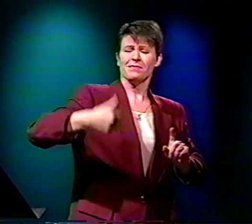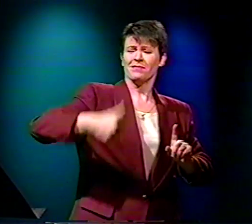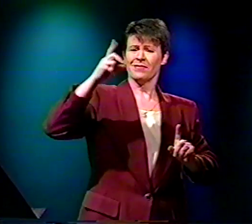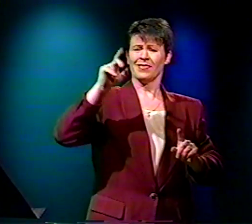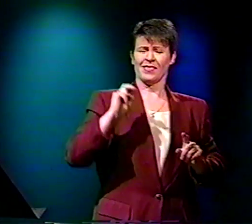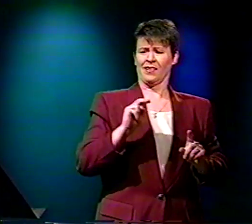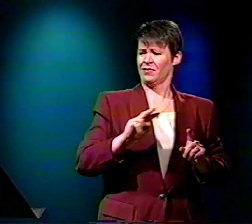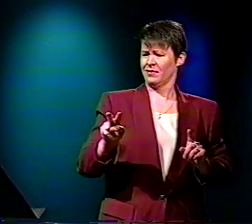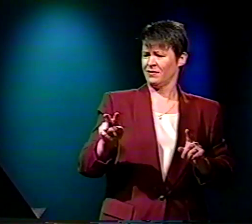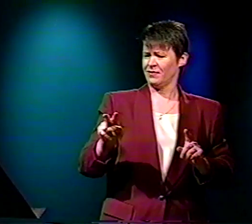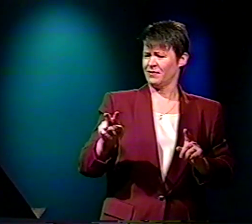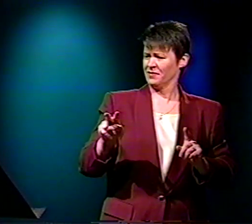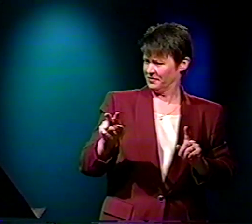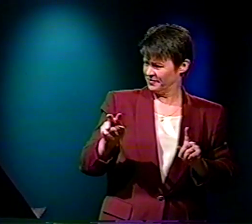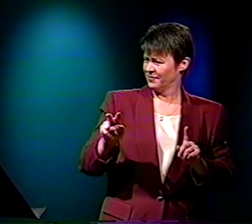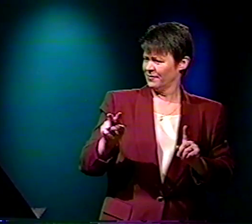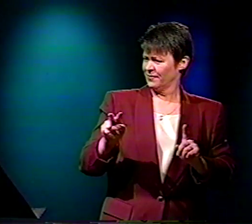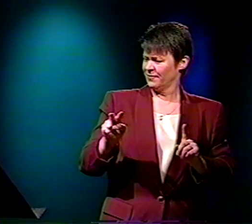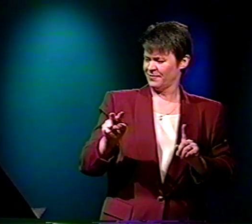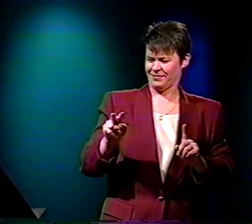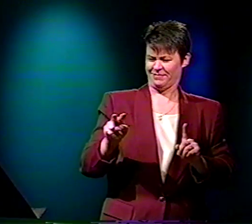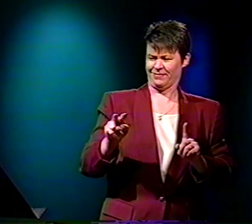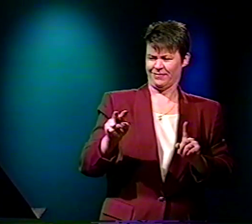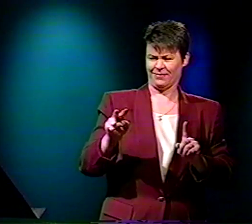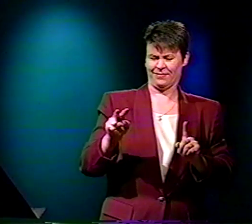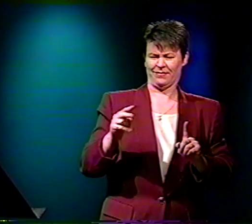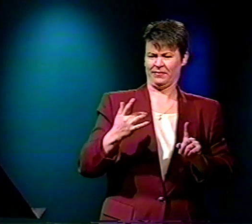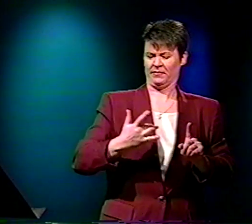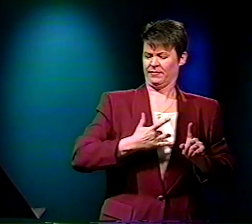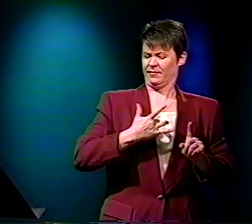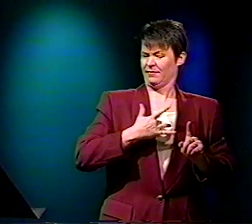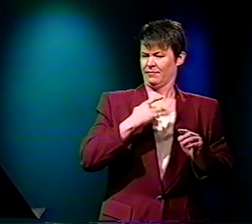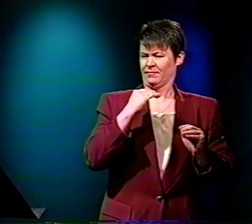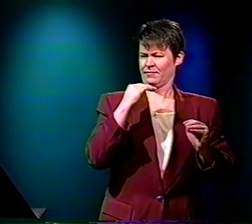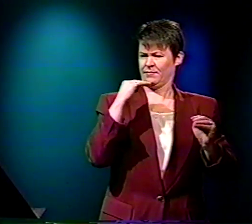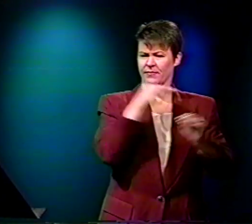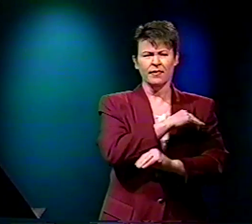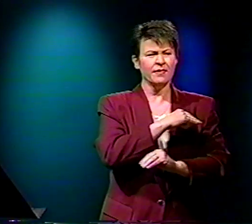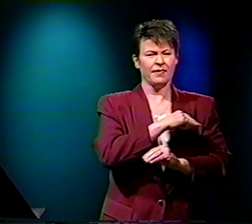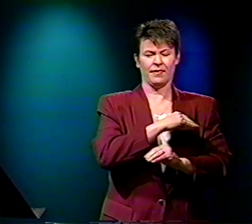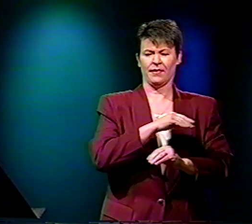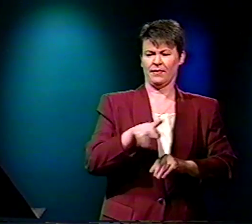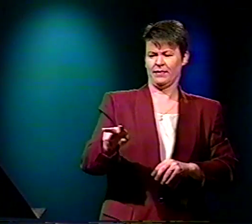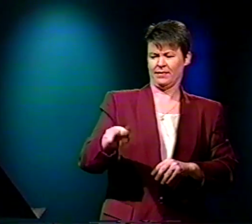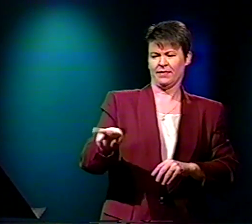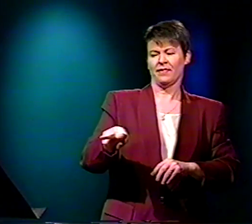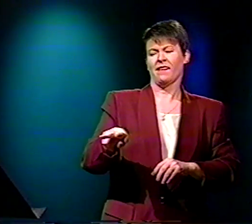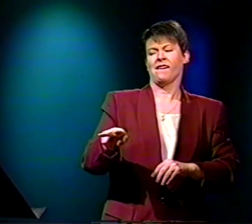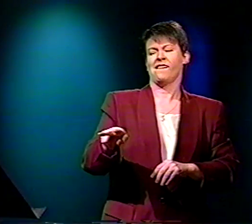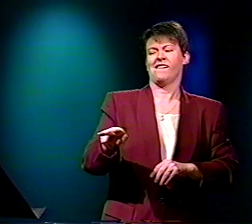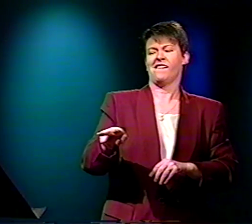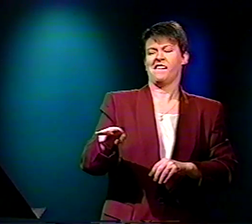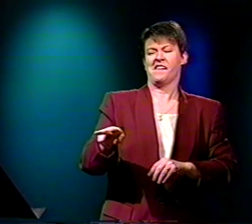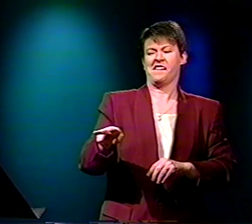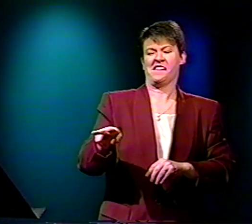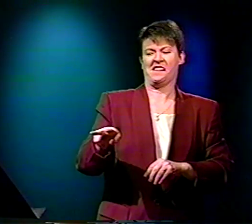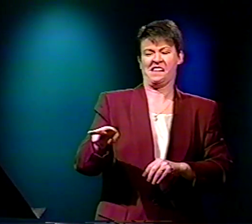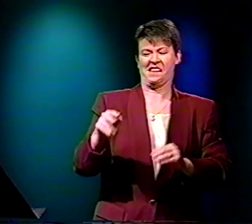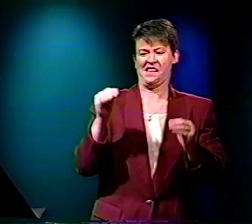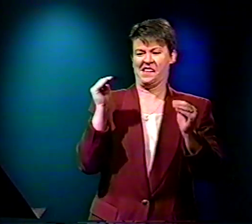us to do? And the Don listened to what they had to say and felt that they were